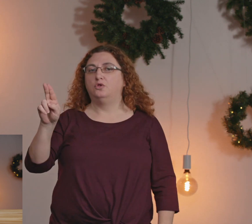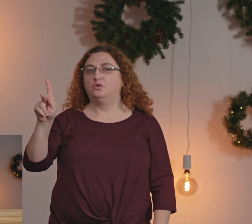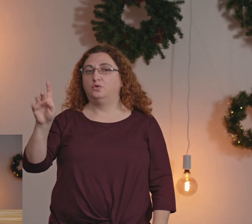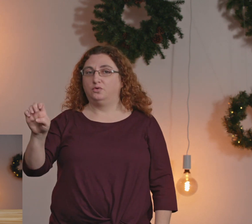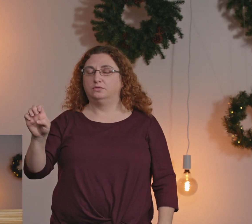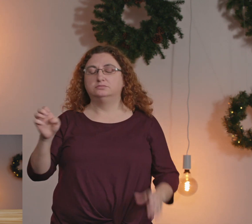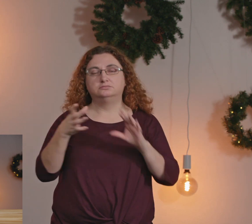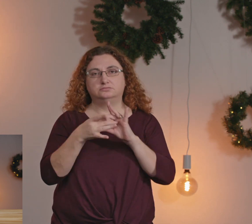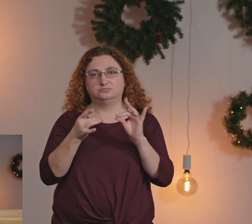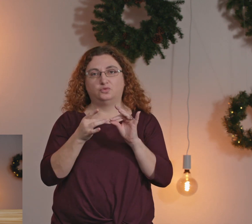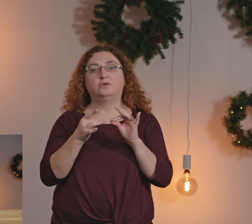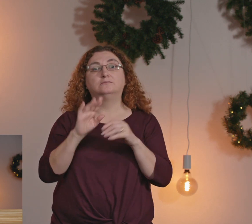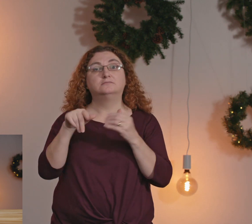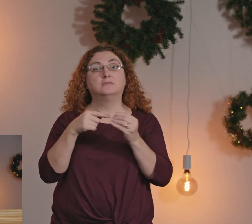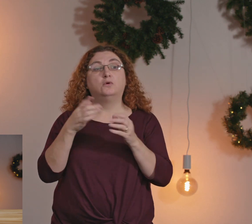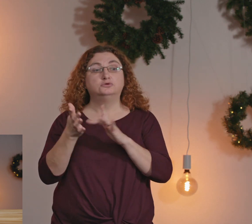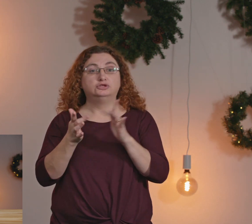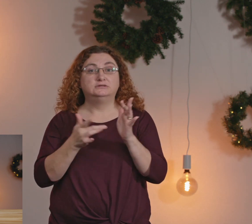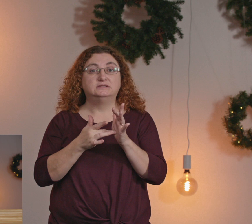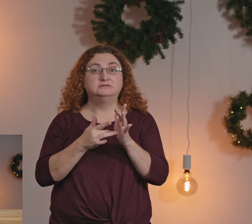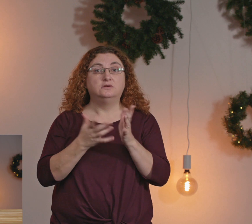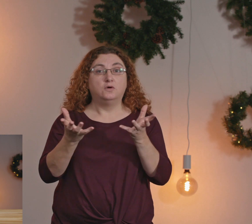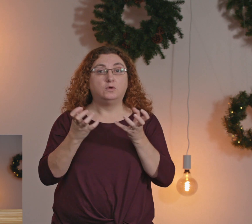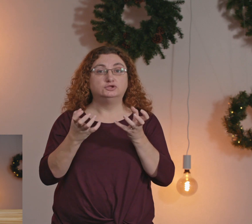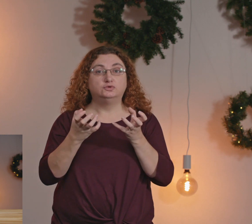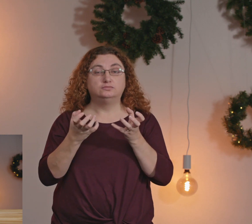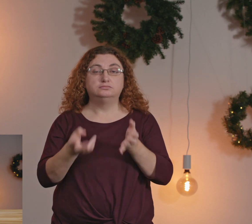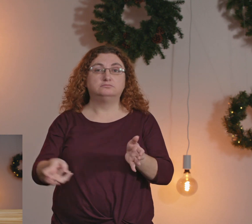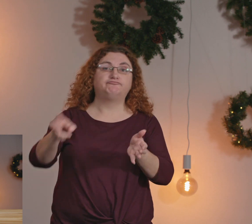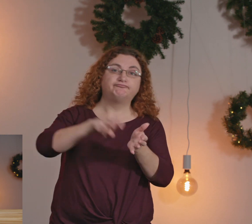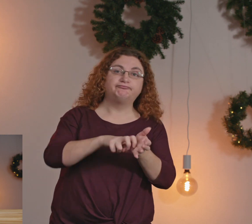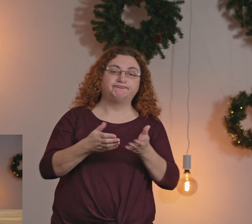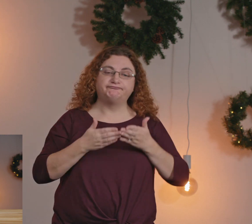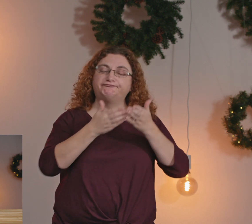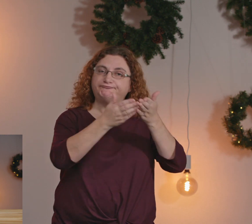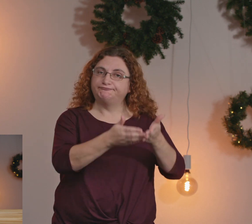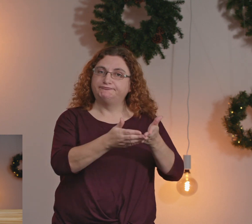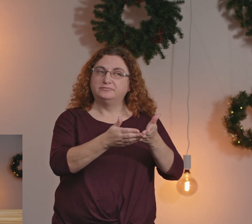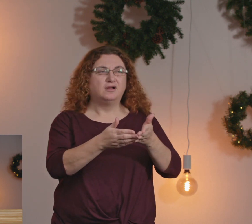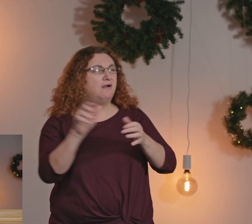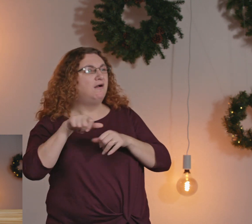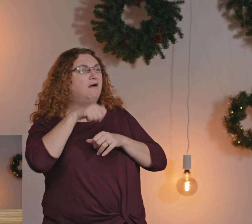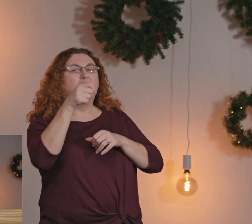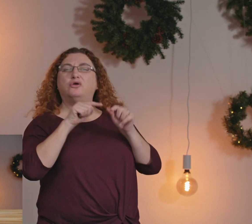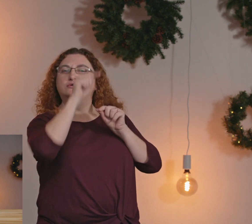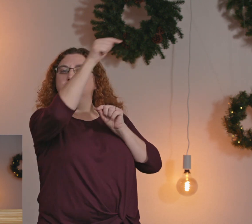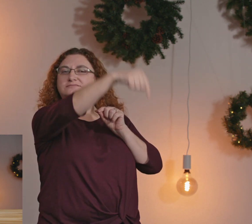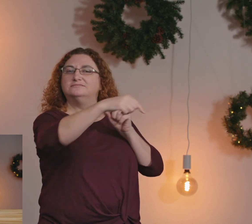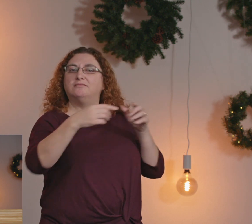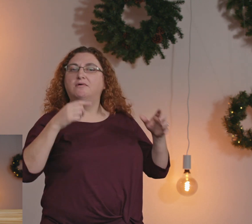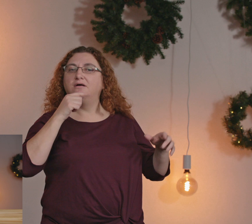Jesus who tells the disciples, hey guys, I want to go out to the other side of the lake. We're going to get in this boat, a bunch of fishermen, right? They're used to the lake that they're